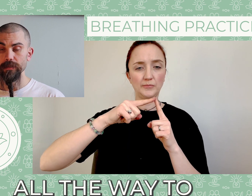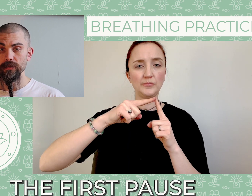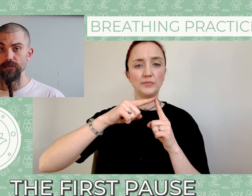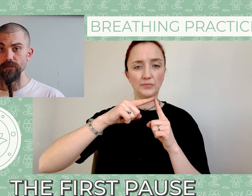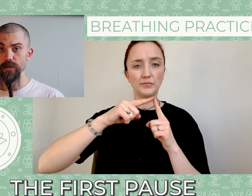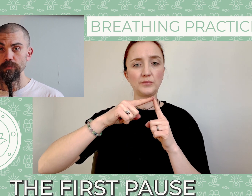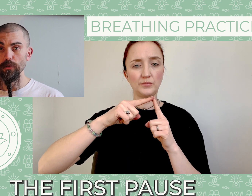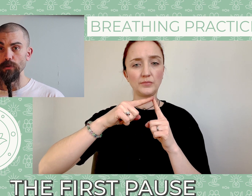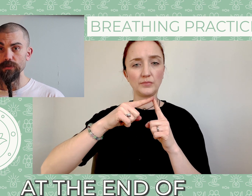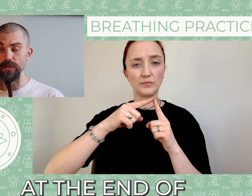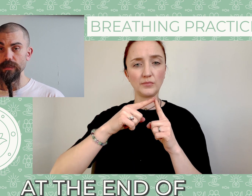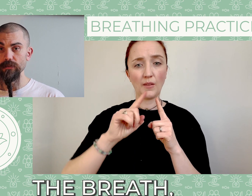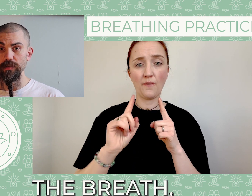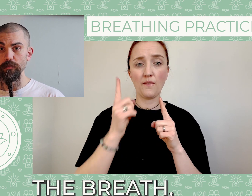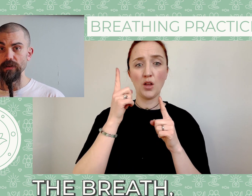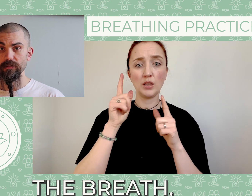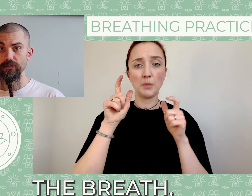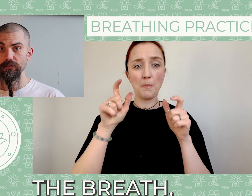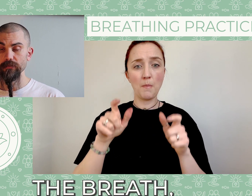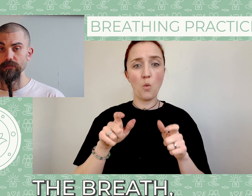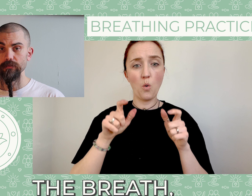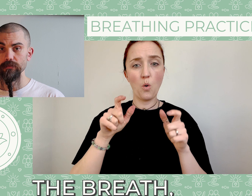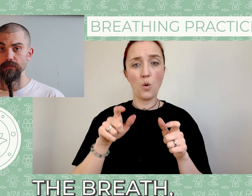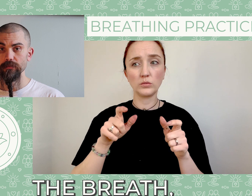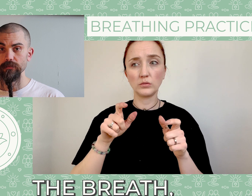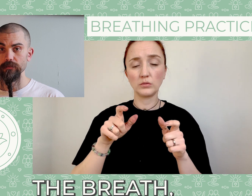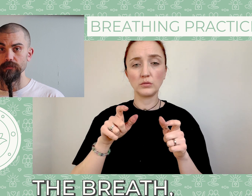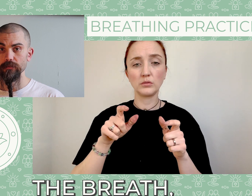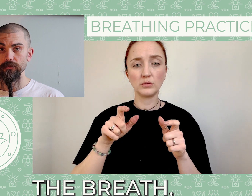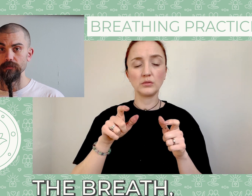all the way to the first pause at the end of the in-breath.